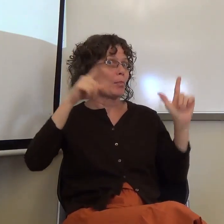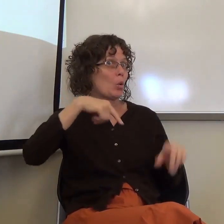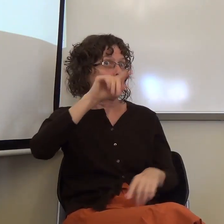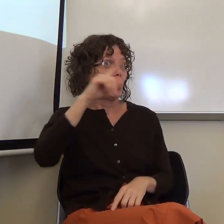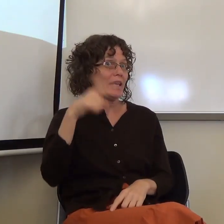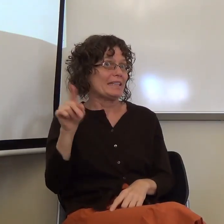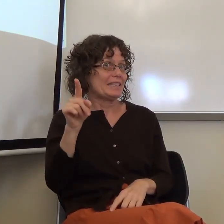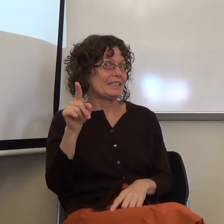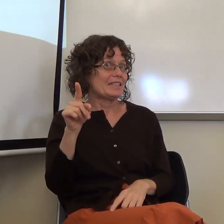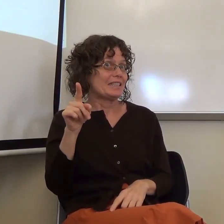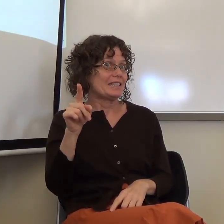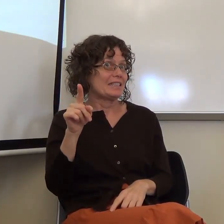this?